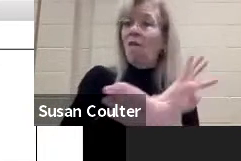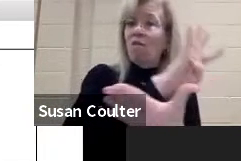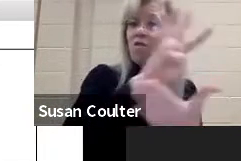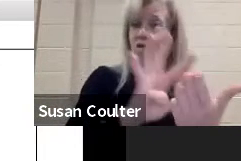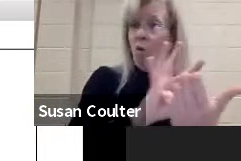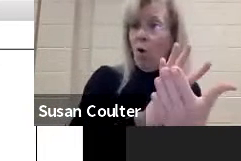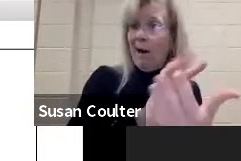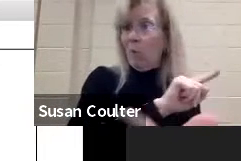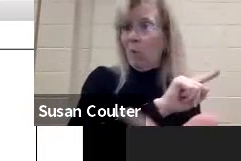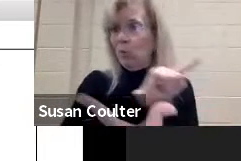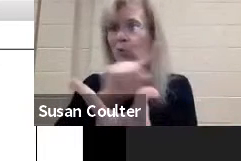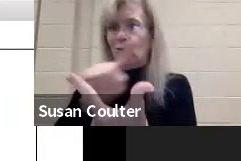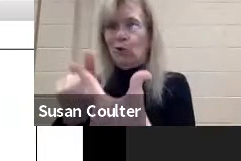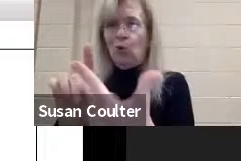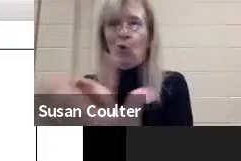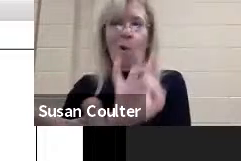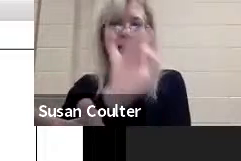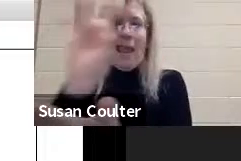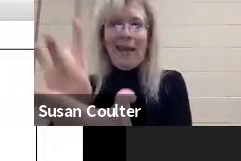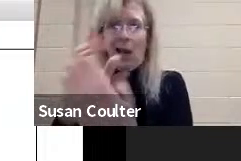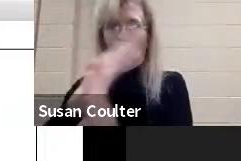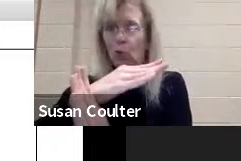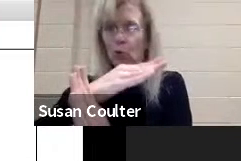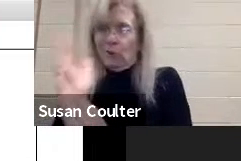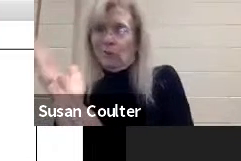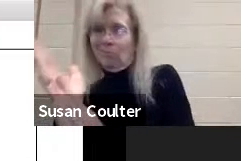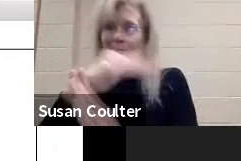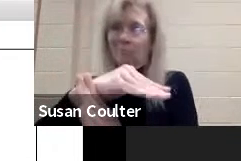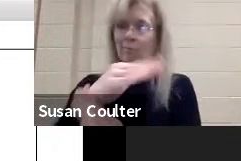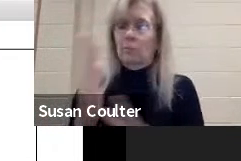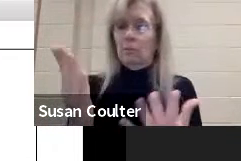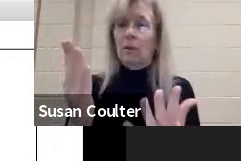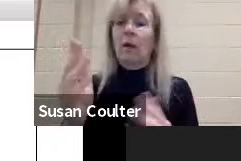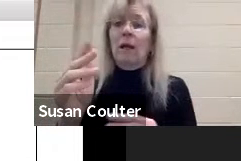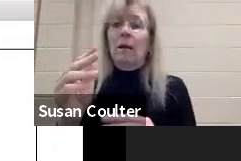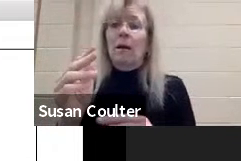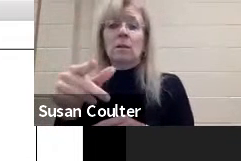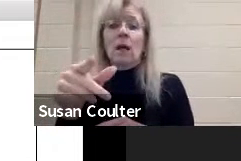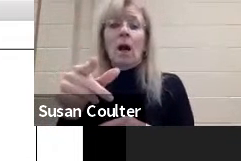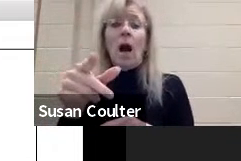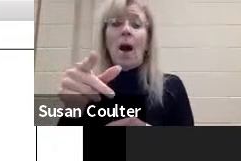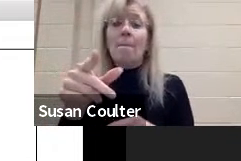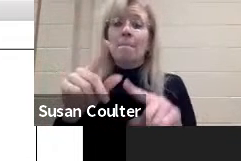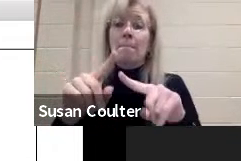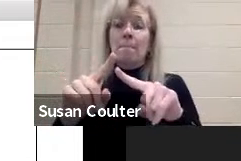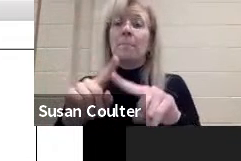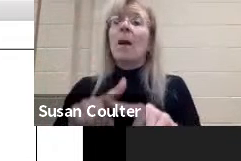for 4 hours to 8 hours.